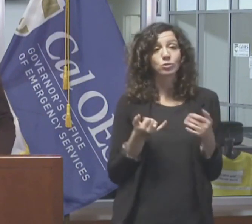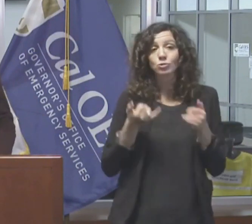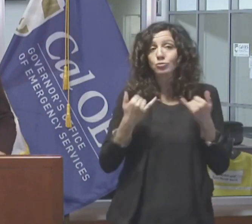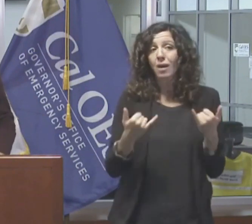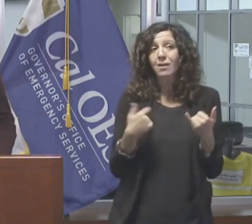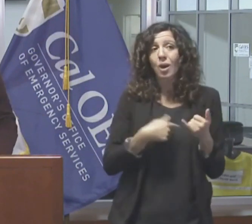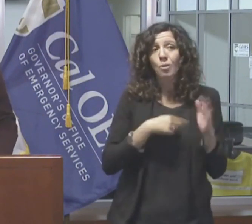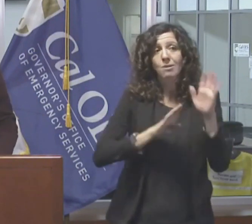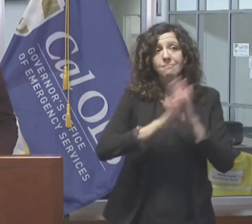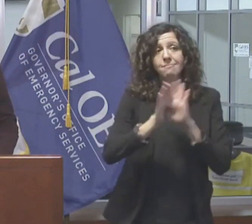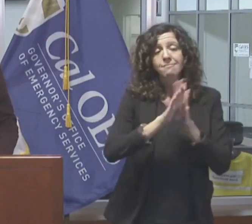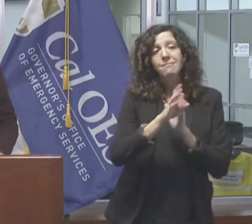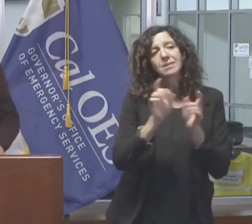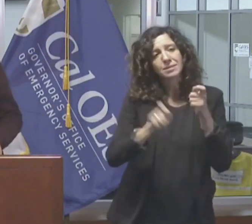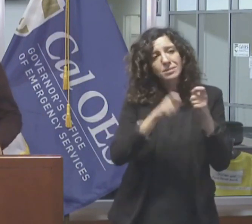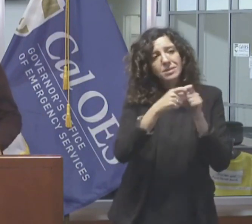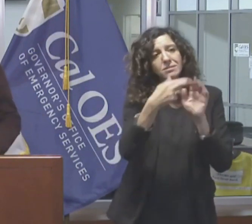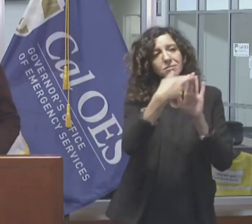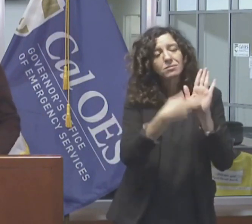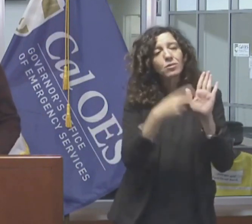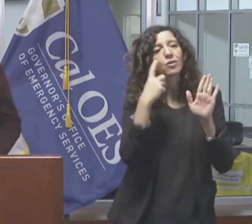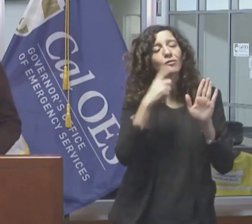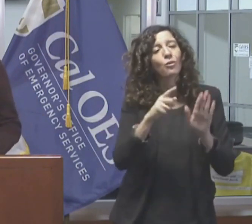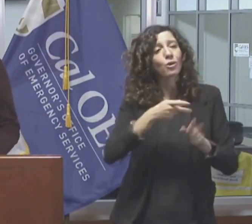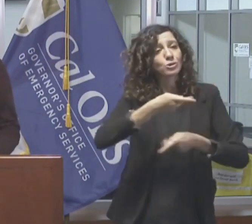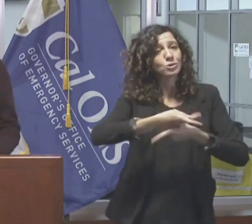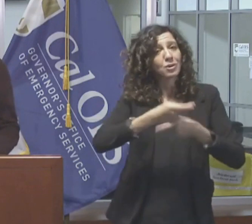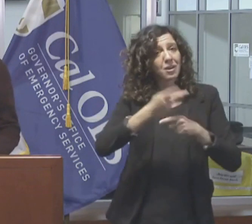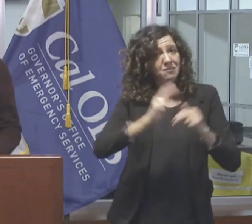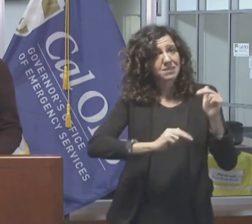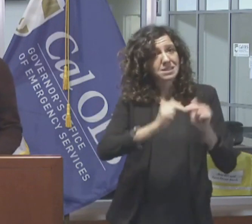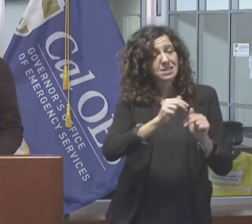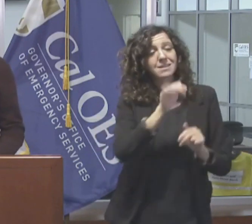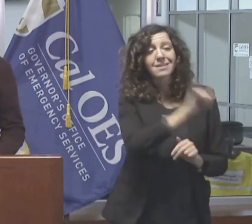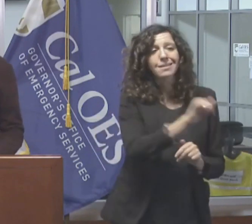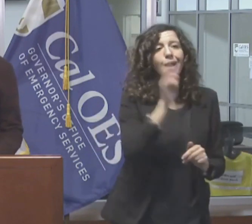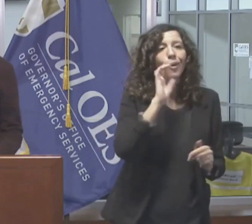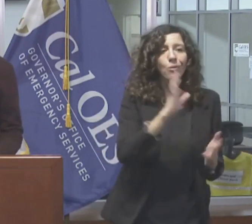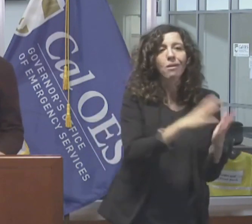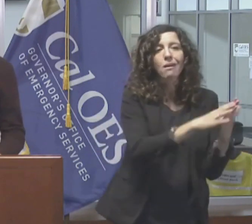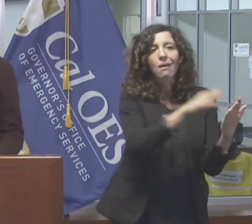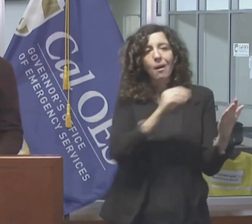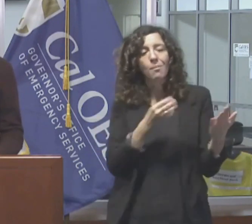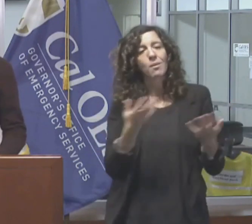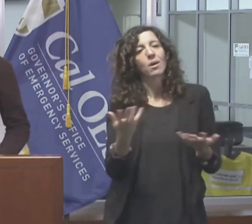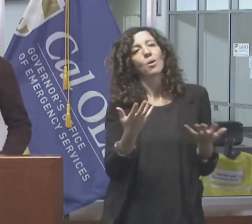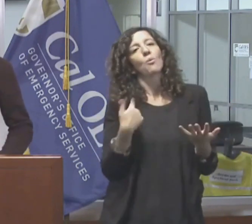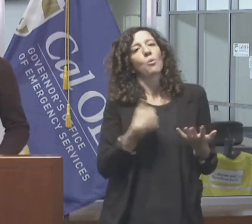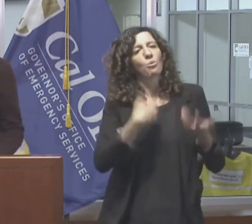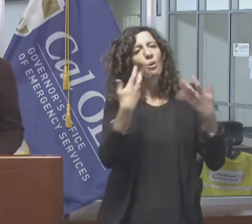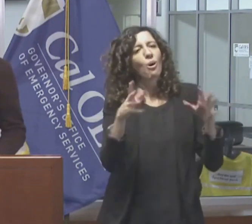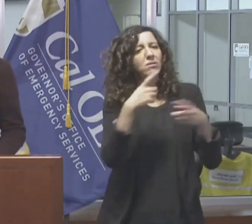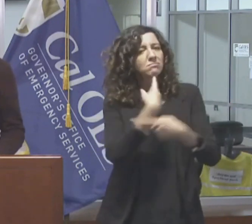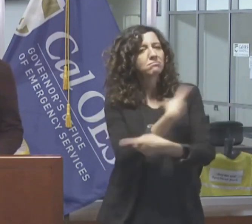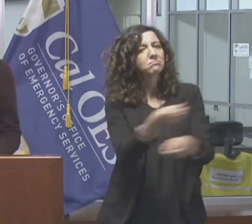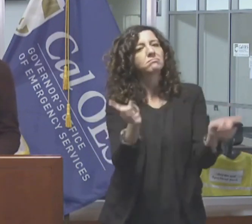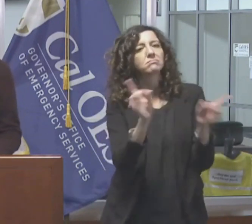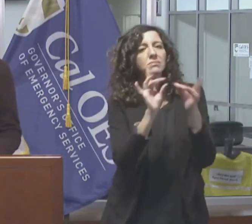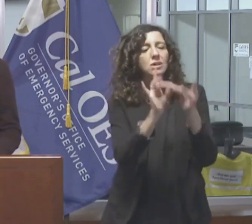for childcare facilities. It is going to mirror very much the guidance that we've given already